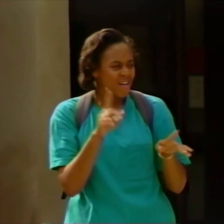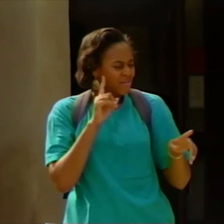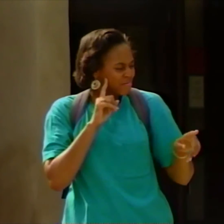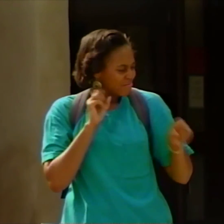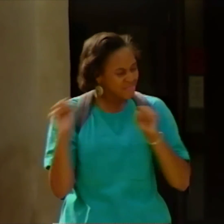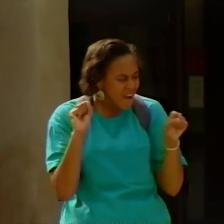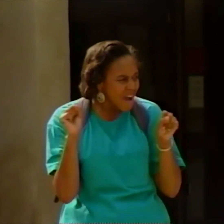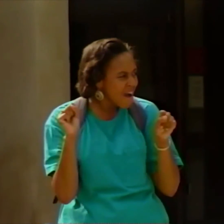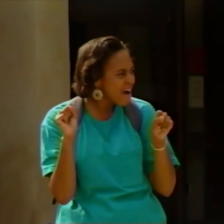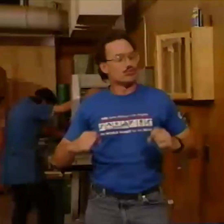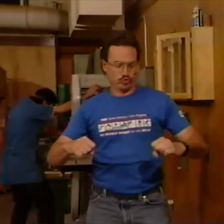Paneling hour.